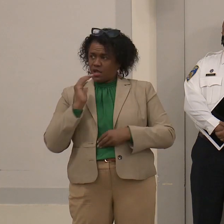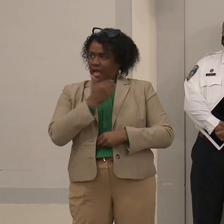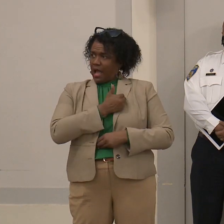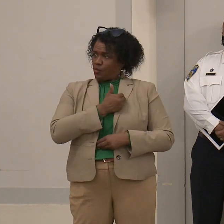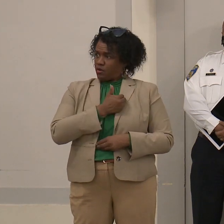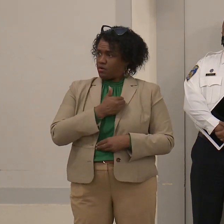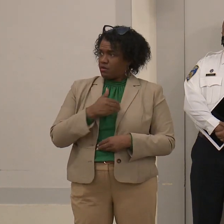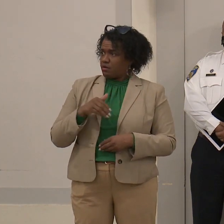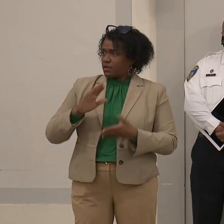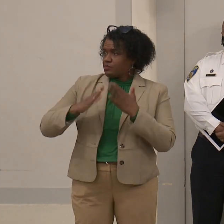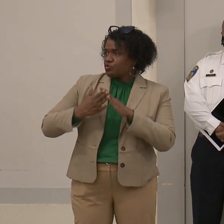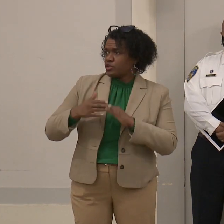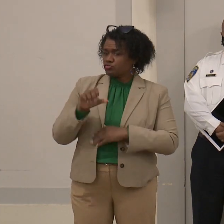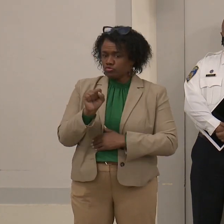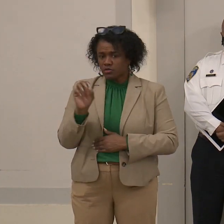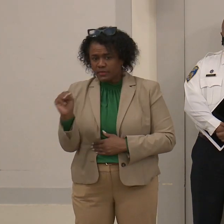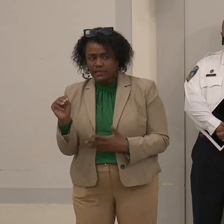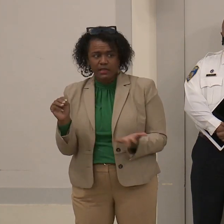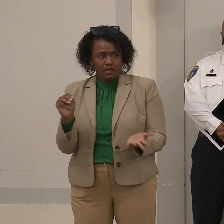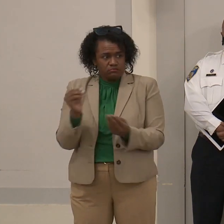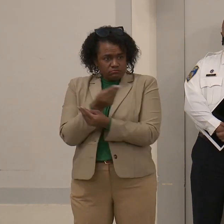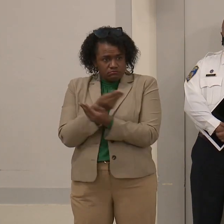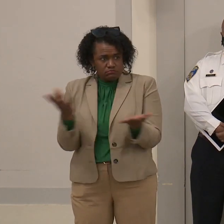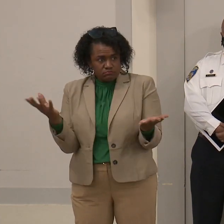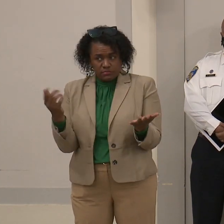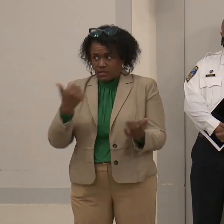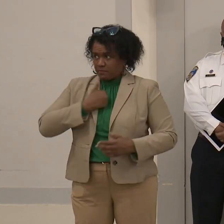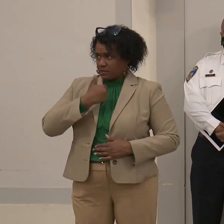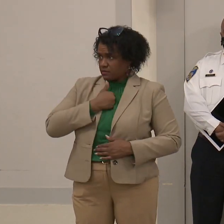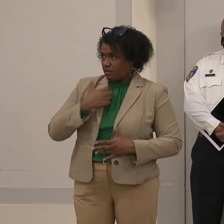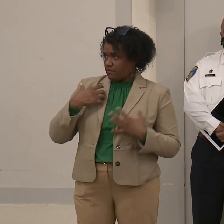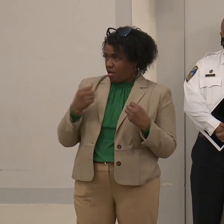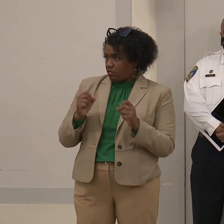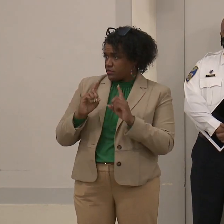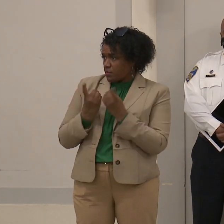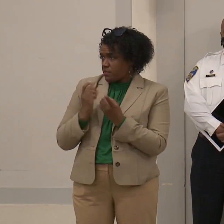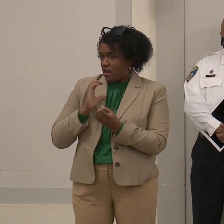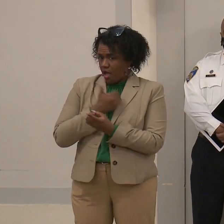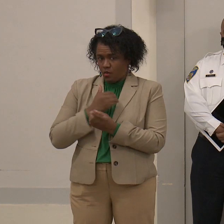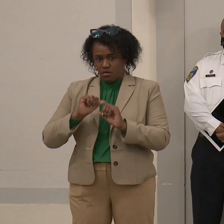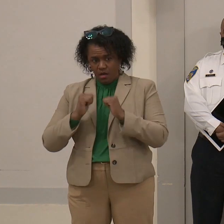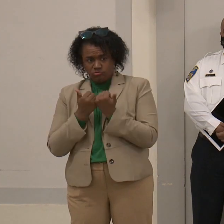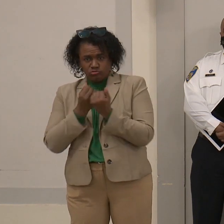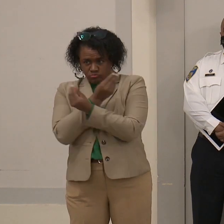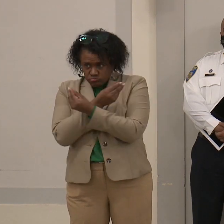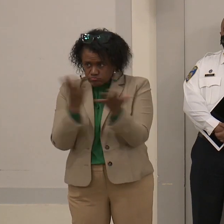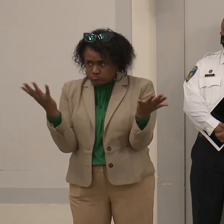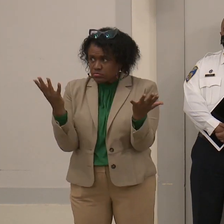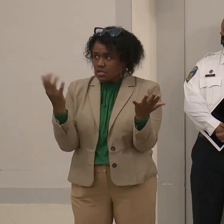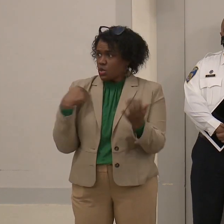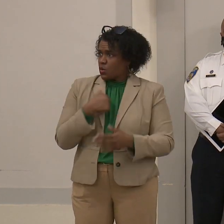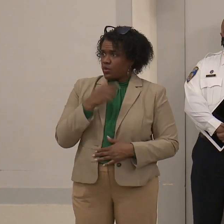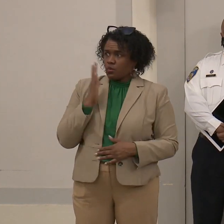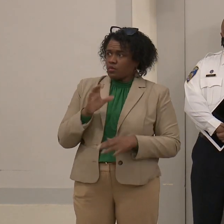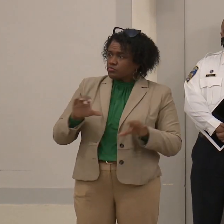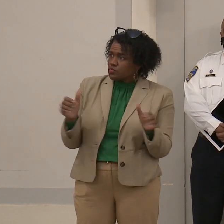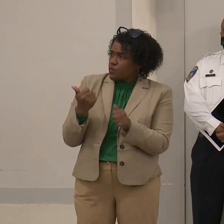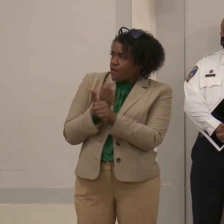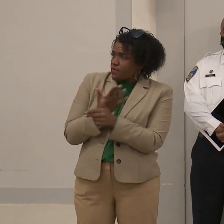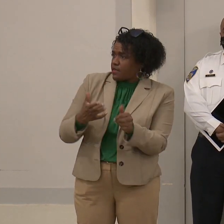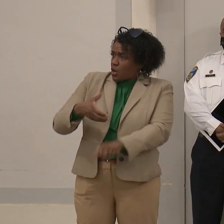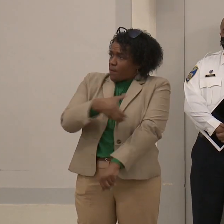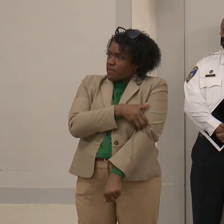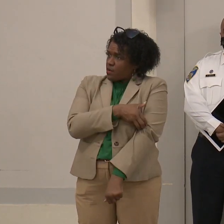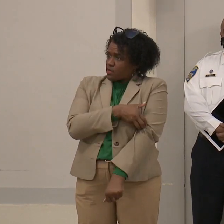using social media in the innovative way that myself, the health department, and our agencies are able to do. We're going to do everything in our power to